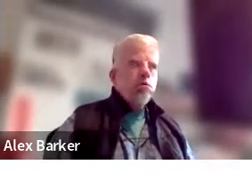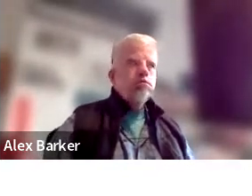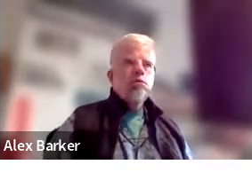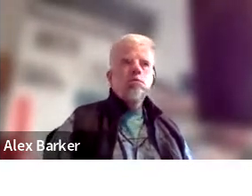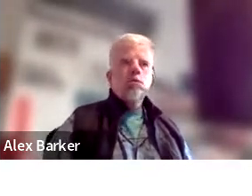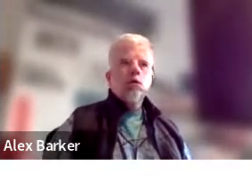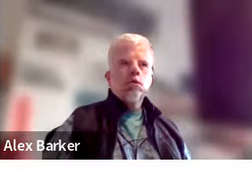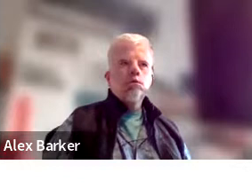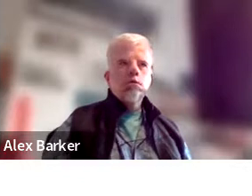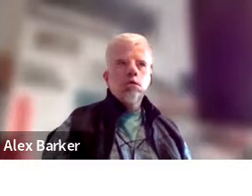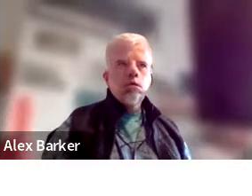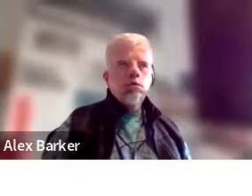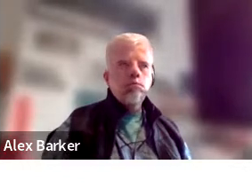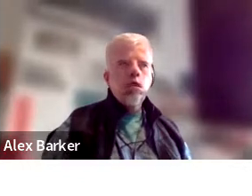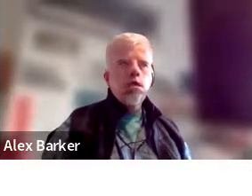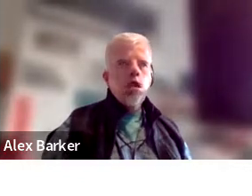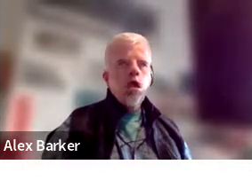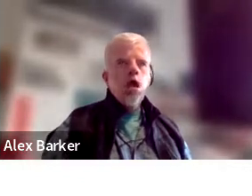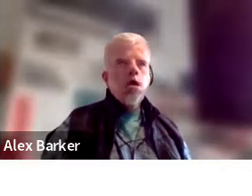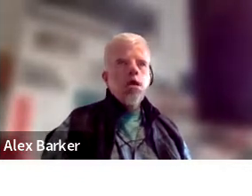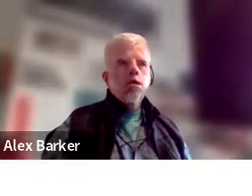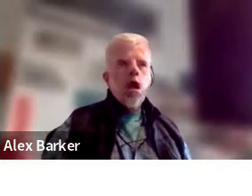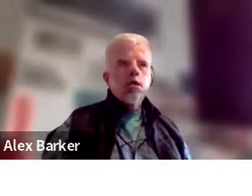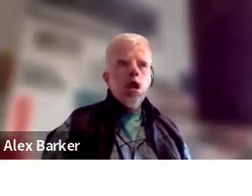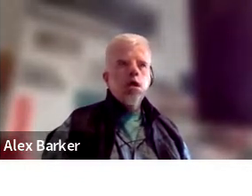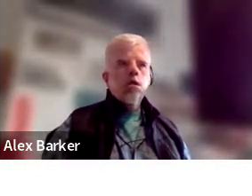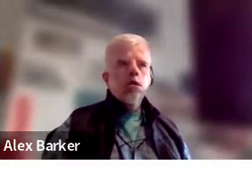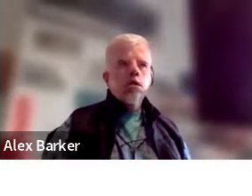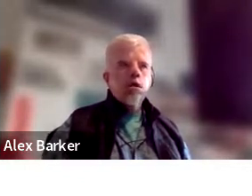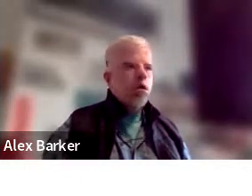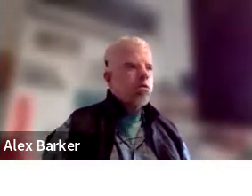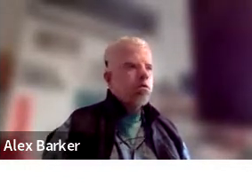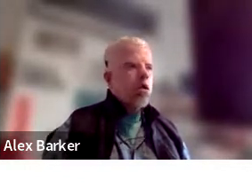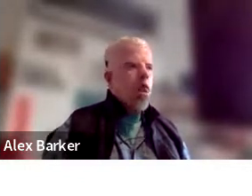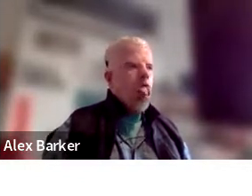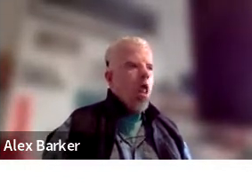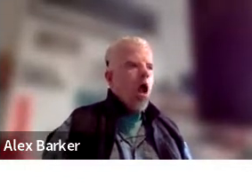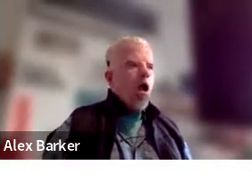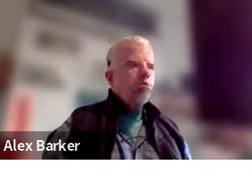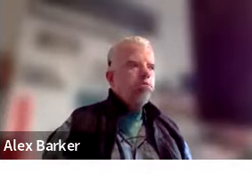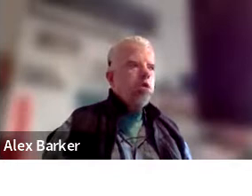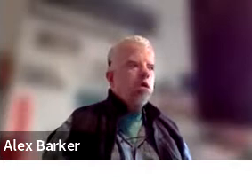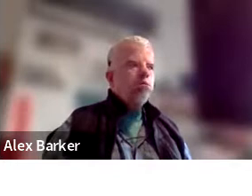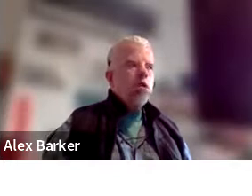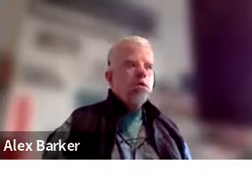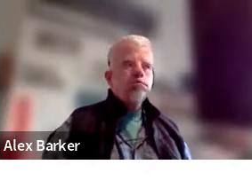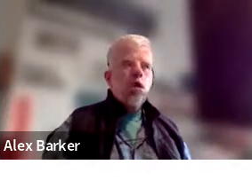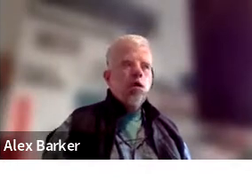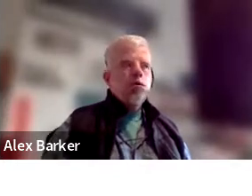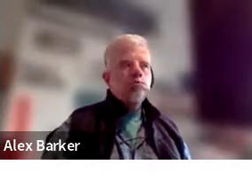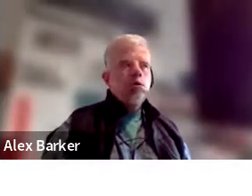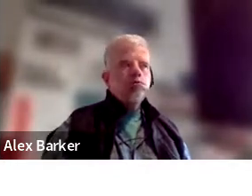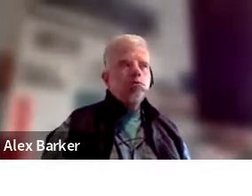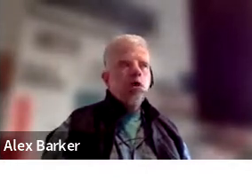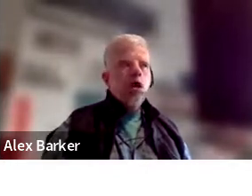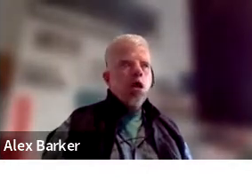give you a formal diagnosis. Normally, it is at a cost. We always